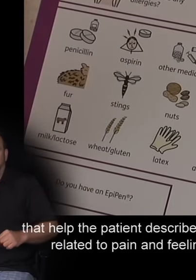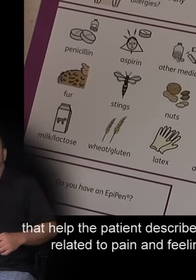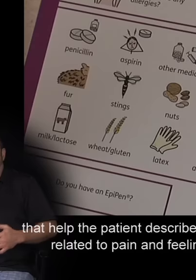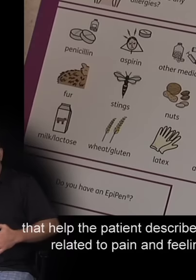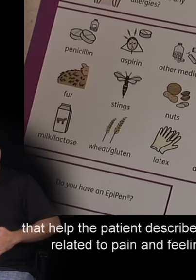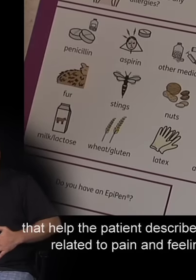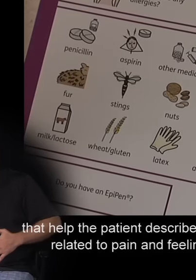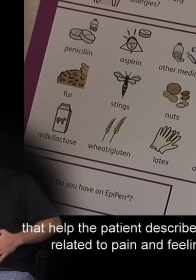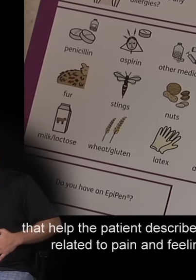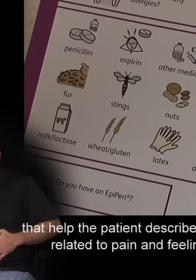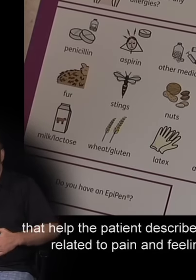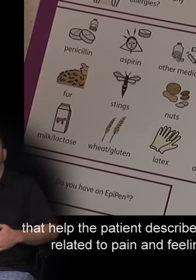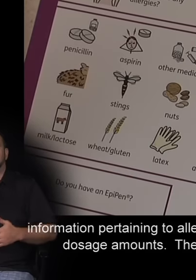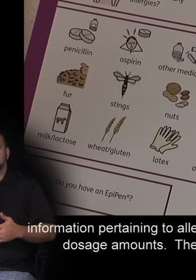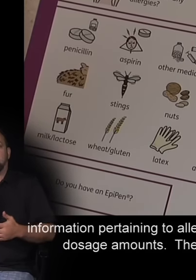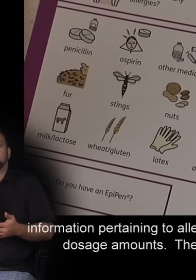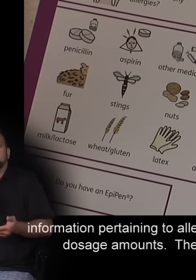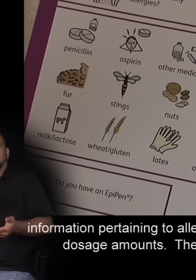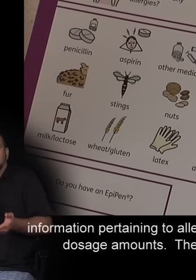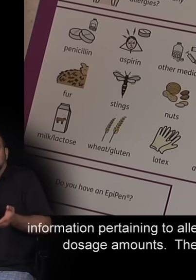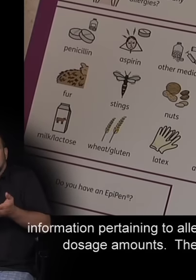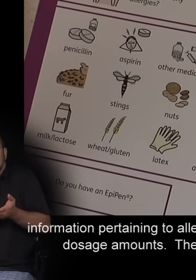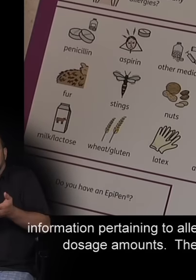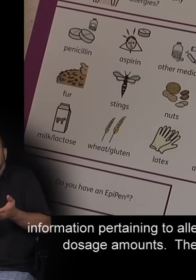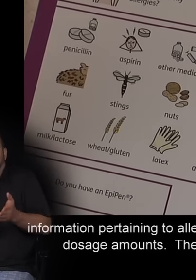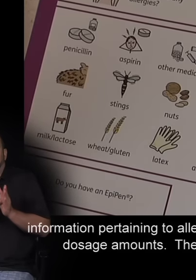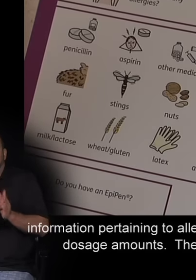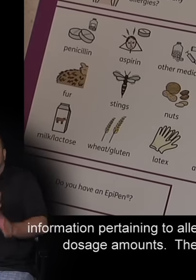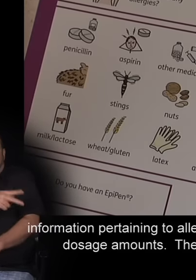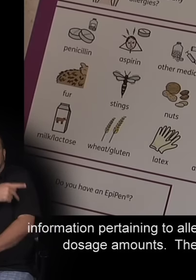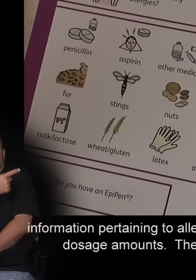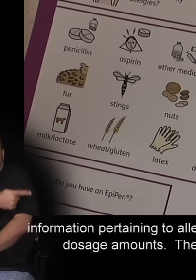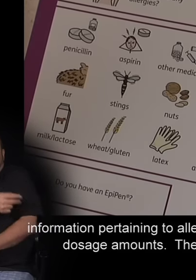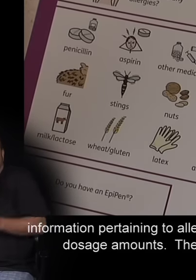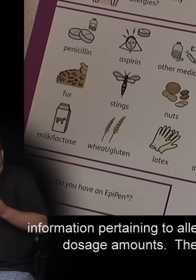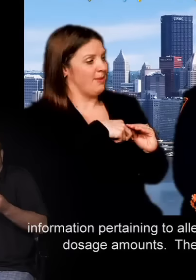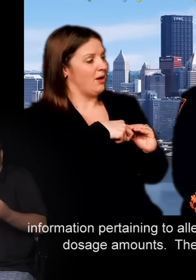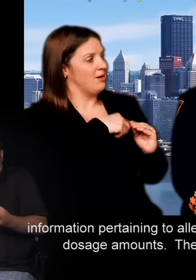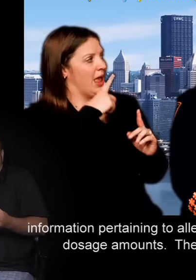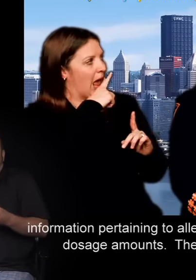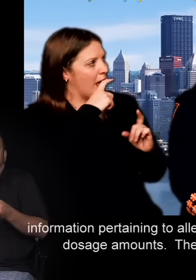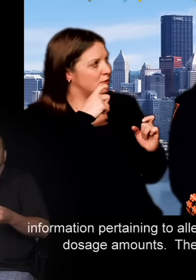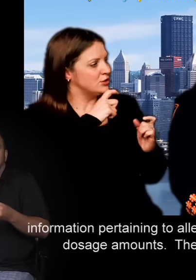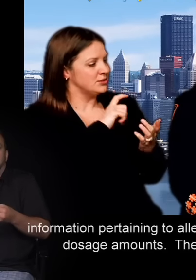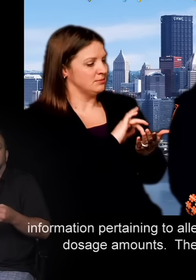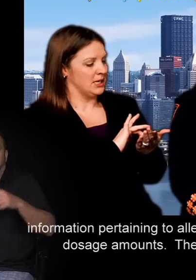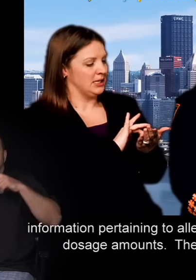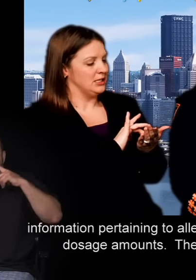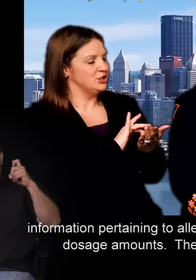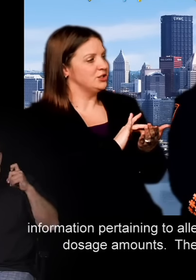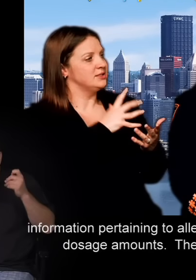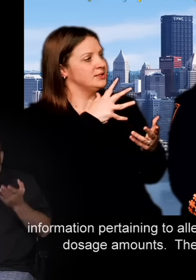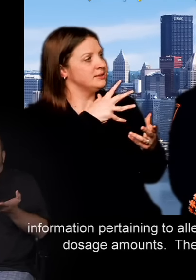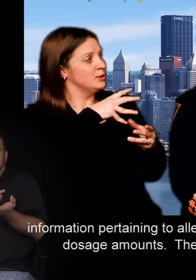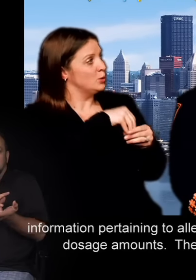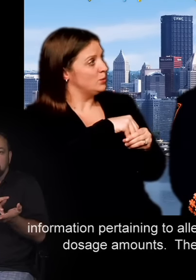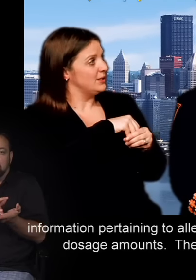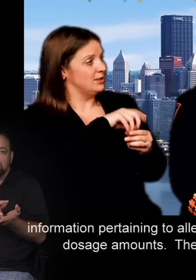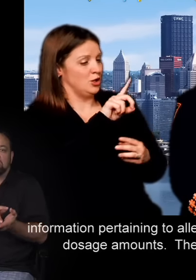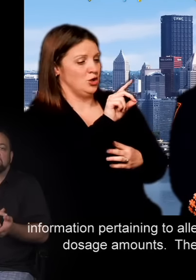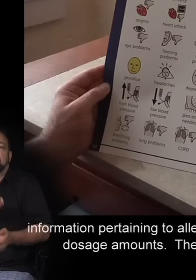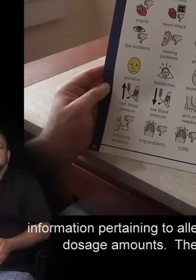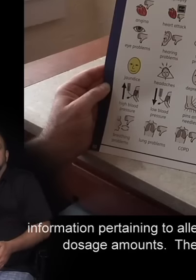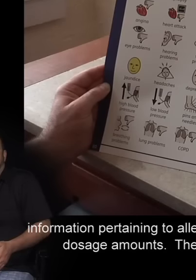pages that enable the patient to relay information pertaining to allergies, medications, including such things as the dosage